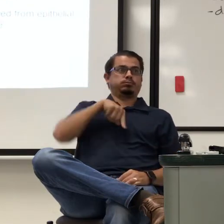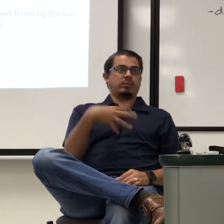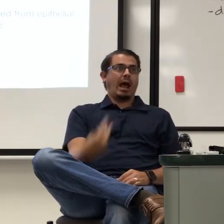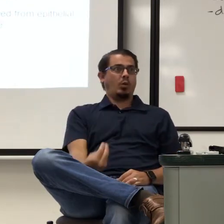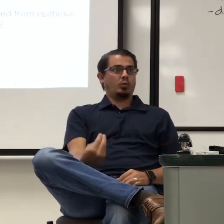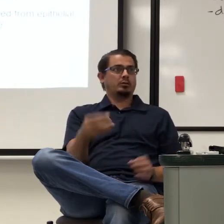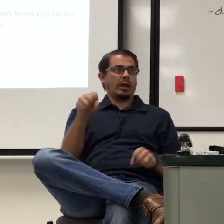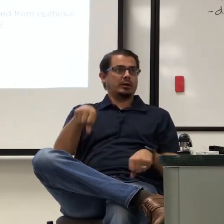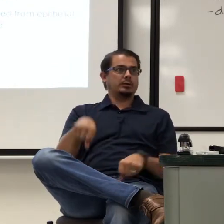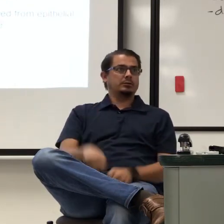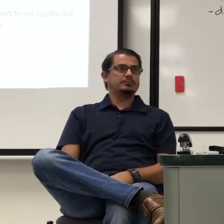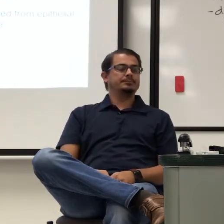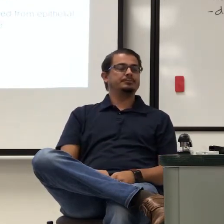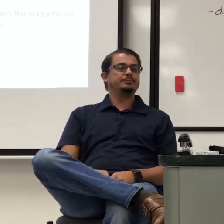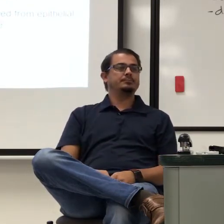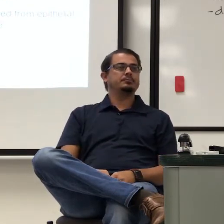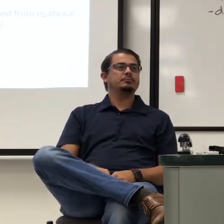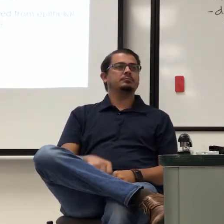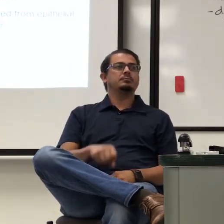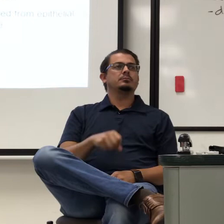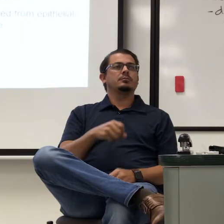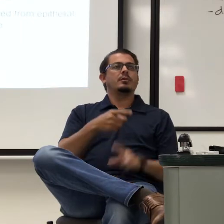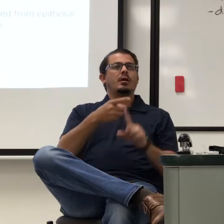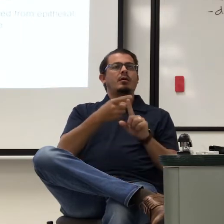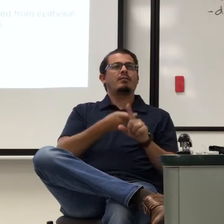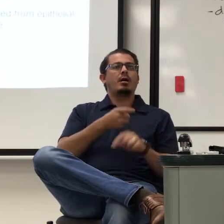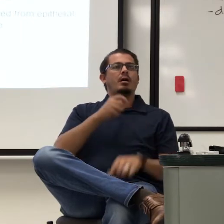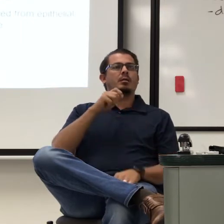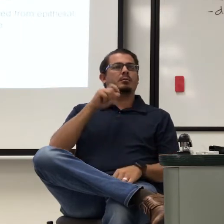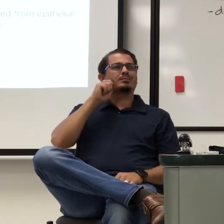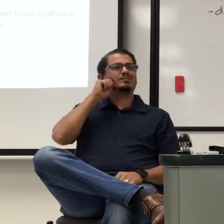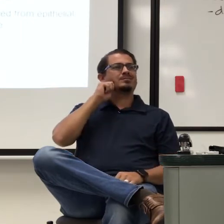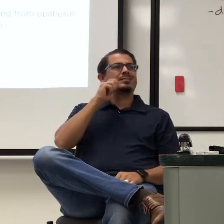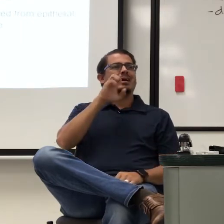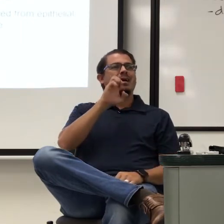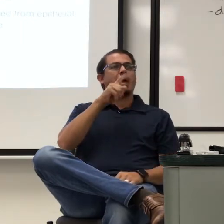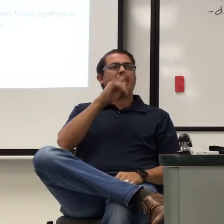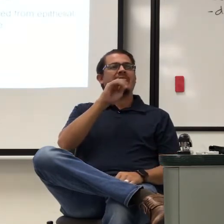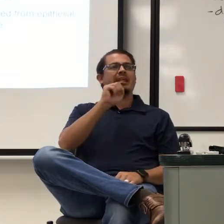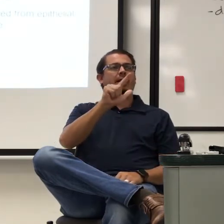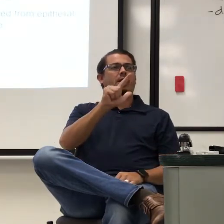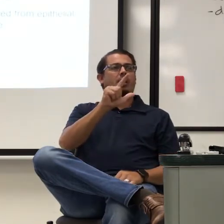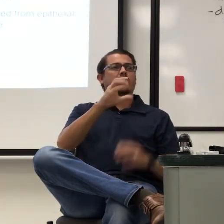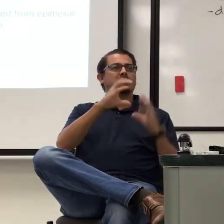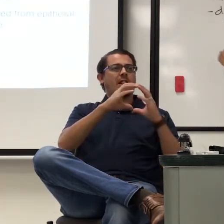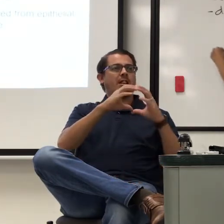All right, so anyways, they're derived from epithelial cells. That's the tissue type.